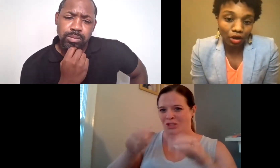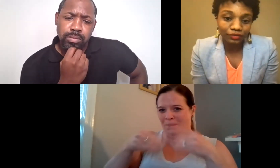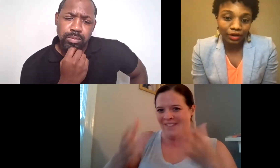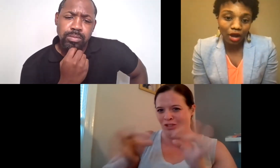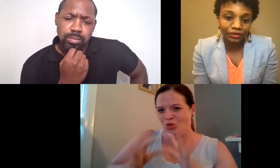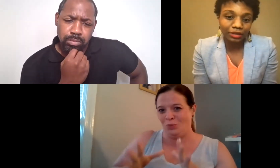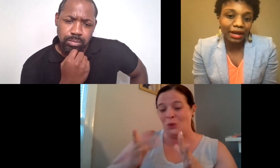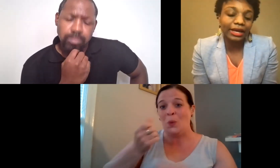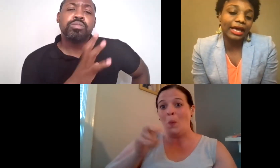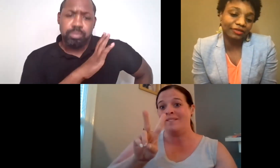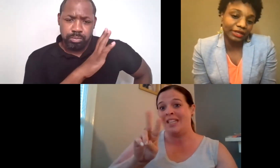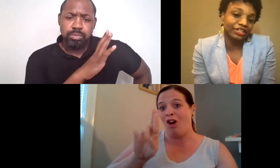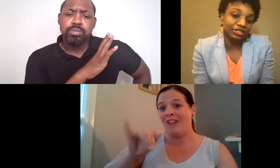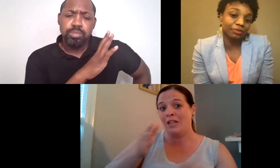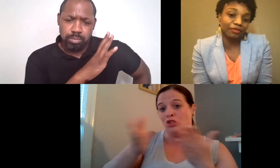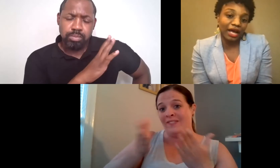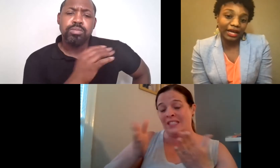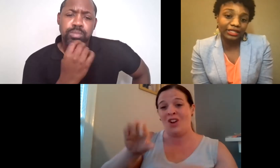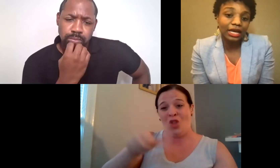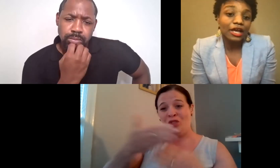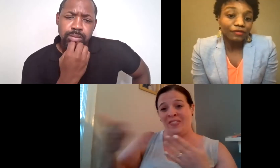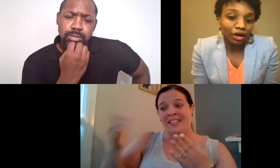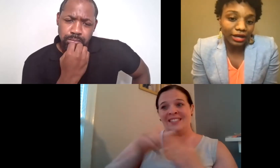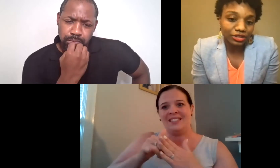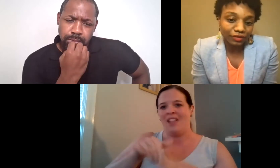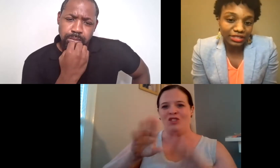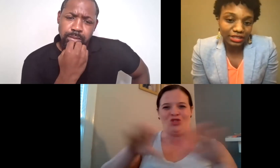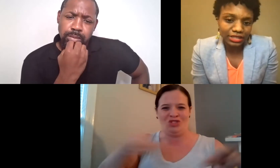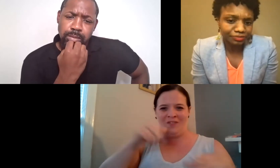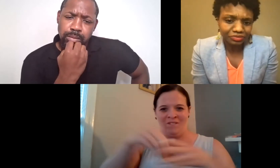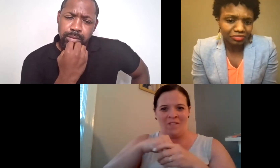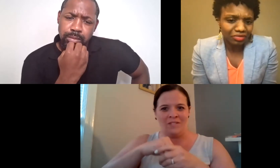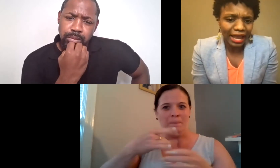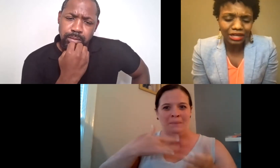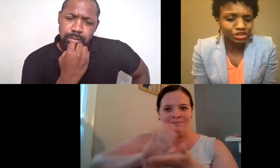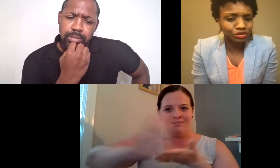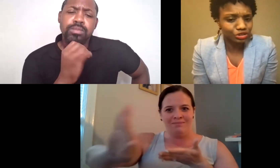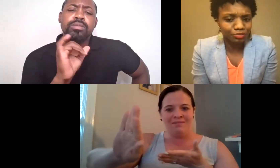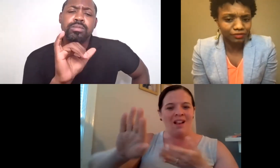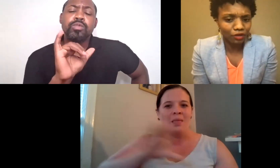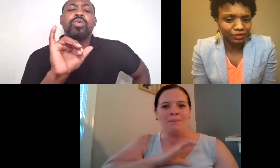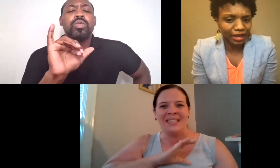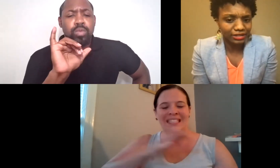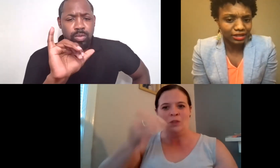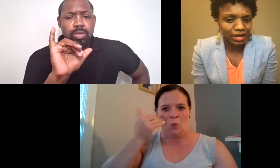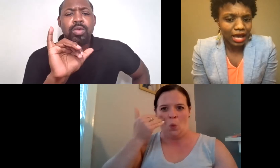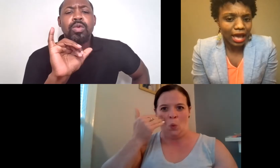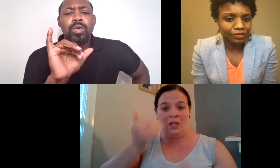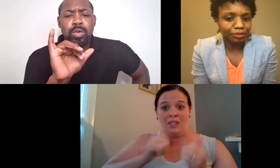very often, and my agency provides VRI services, and children shouldn't be involved in that. And the police